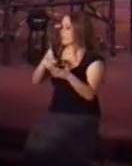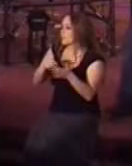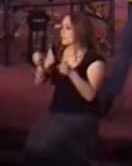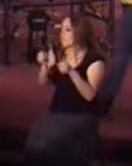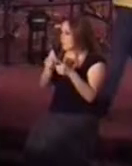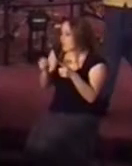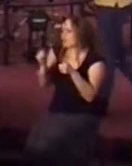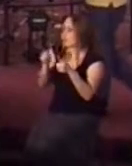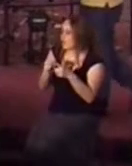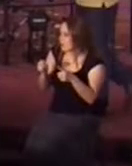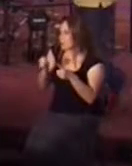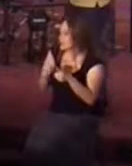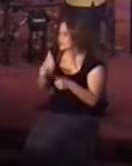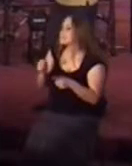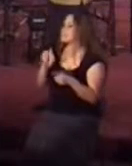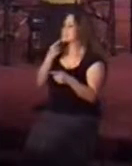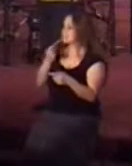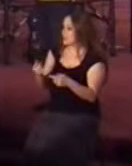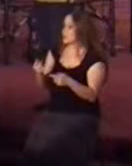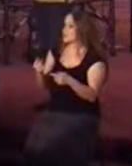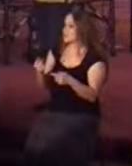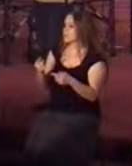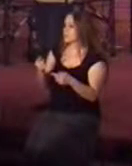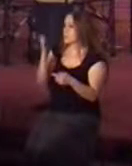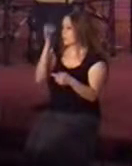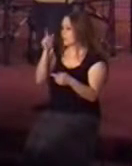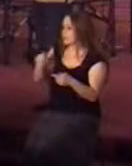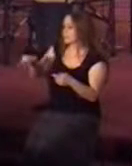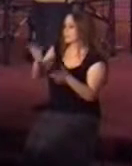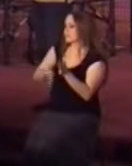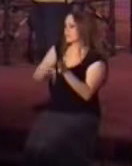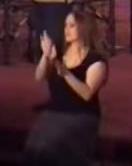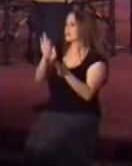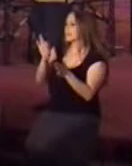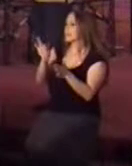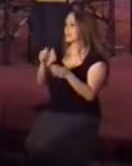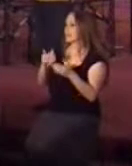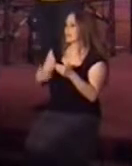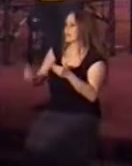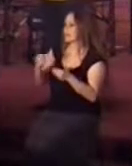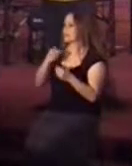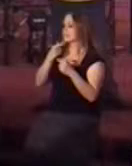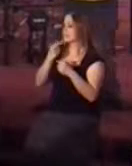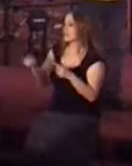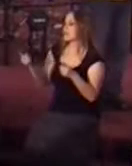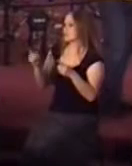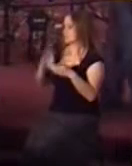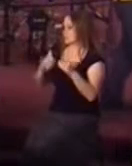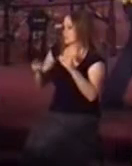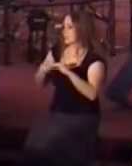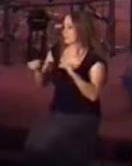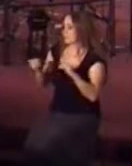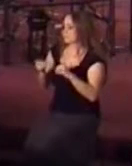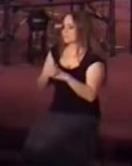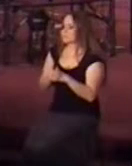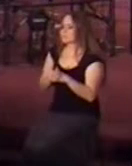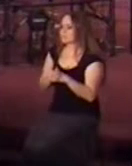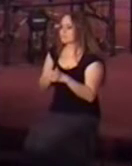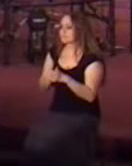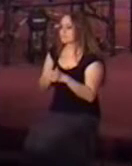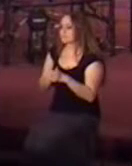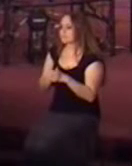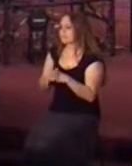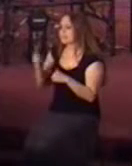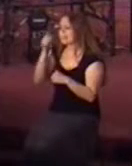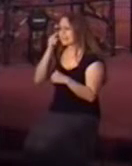tell you where that is so that you can find it. And then I would love to just tell you this story. And my assumption is that some of you have heard